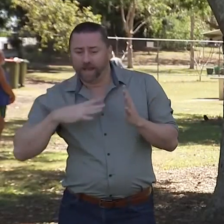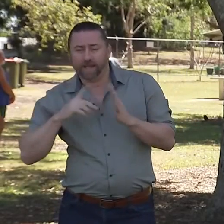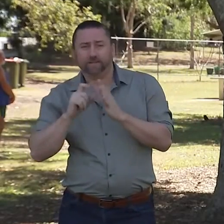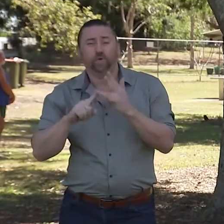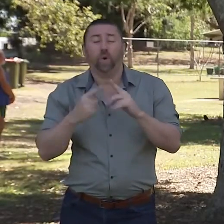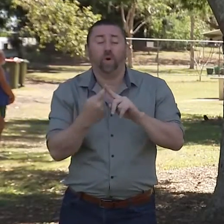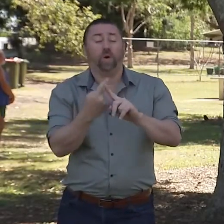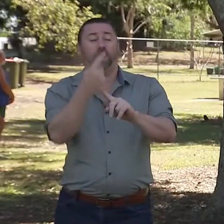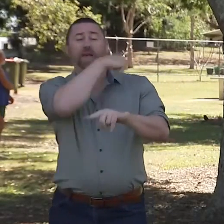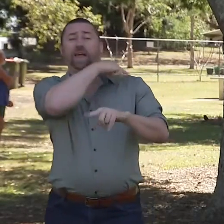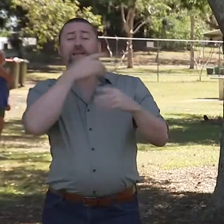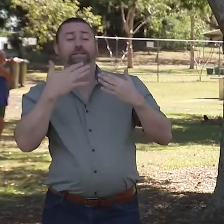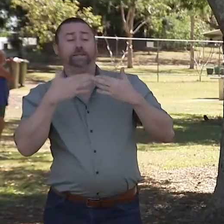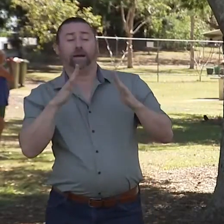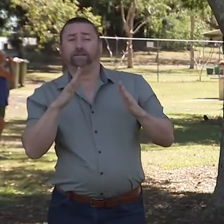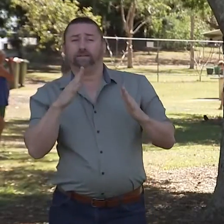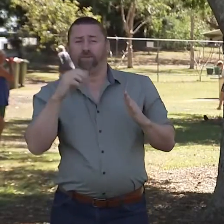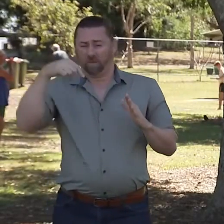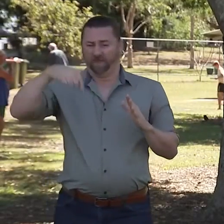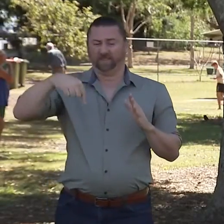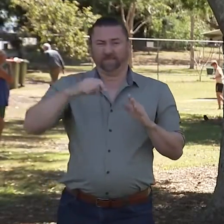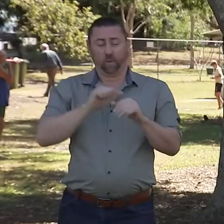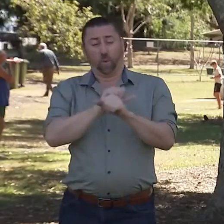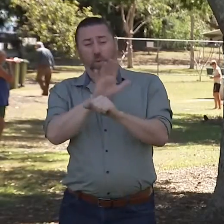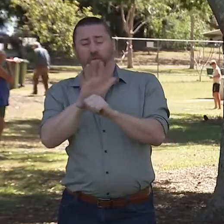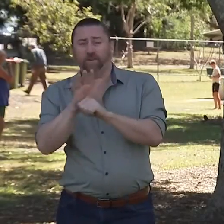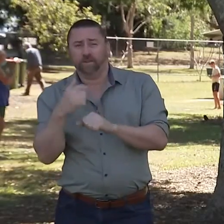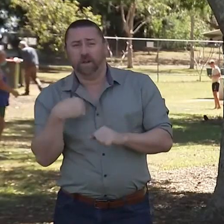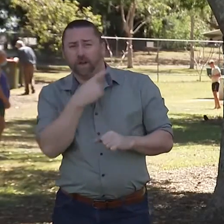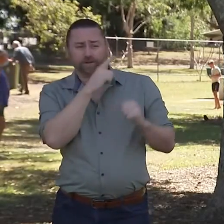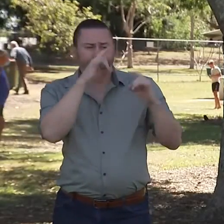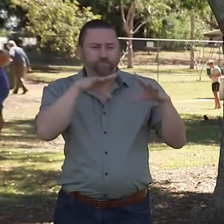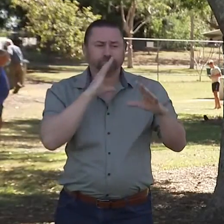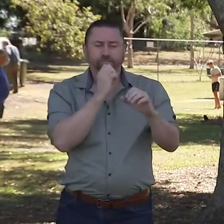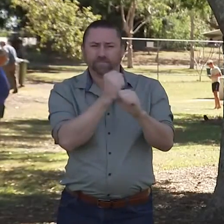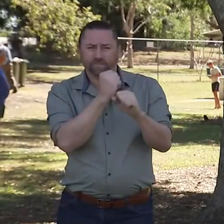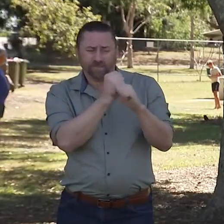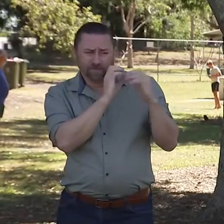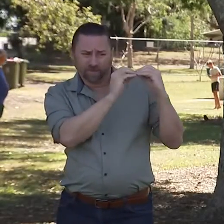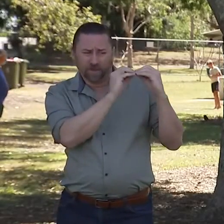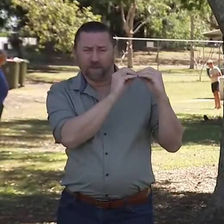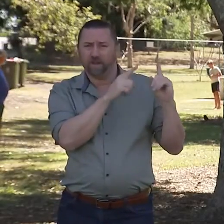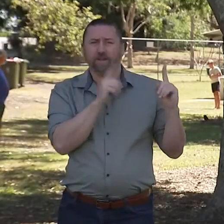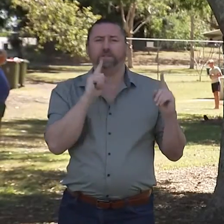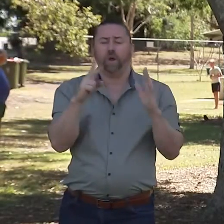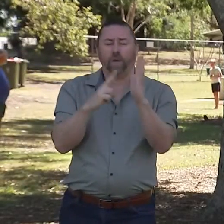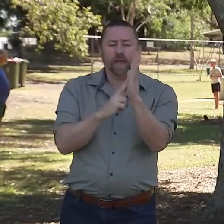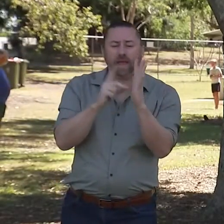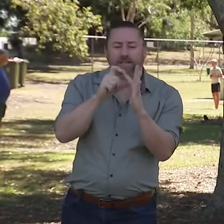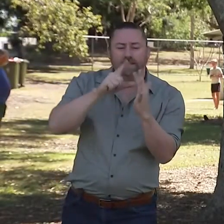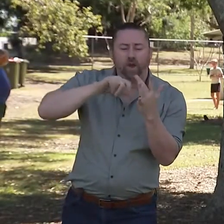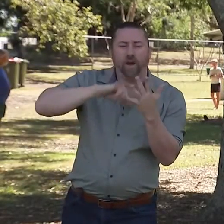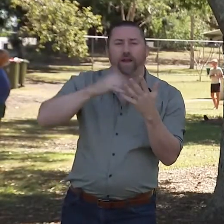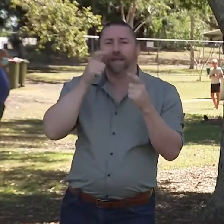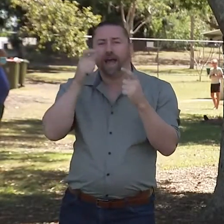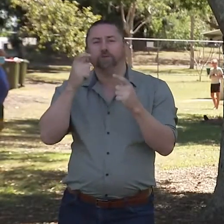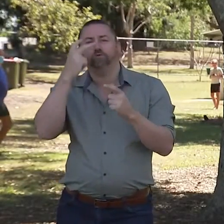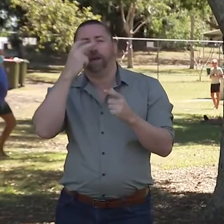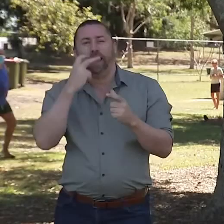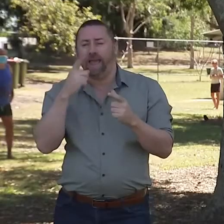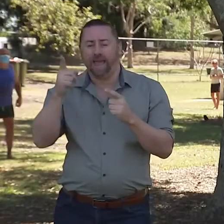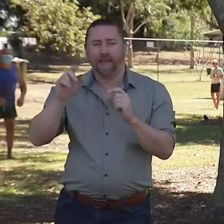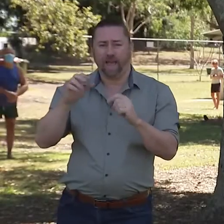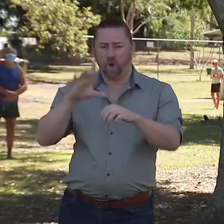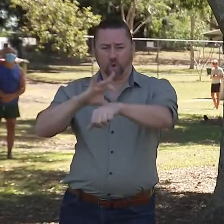of work with the Commonwealth, and we made a lot of capacity by moving people under the NDIS and aged care to